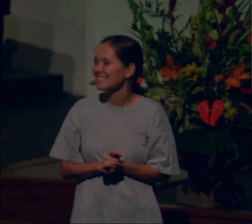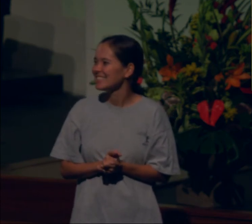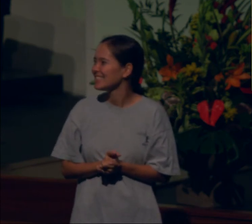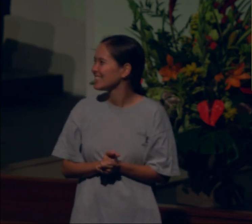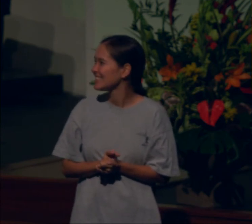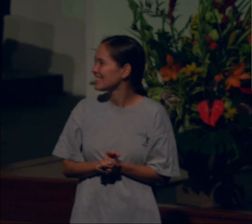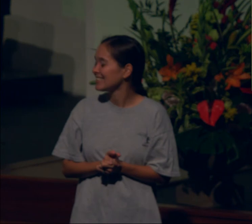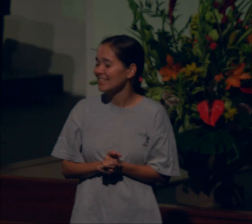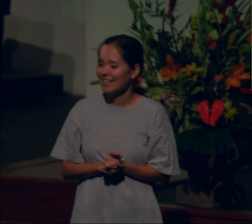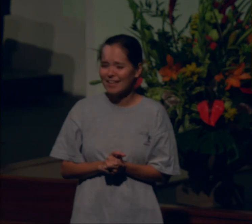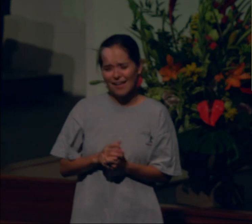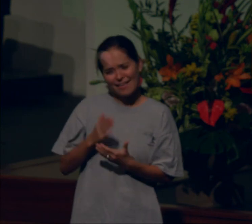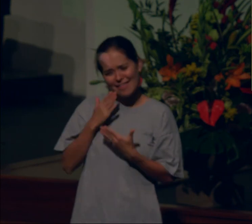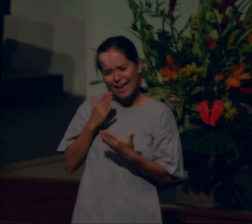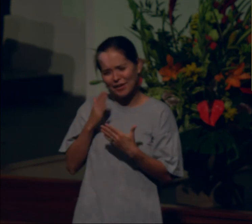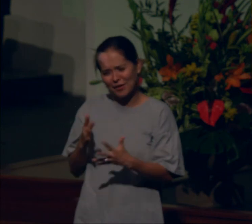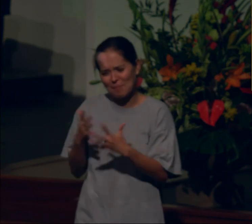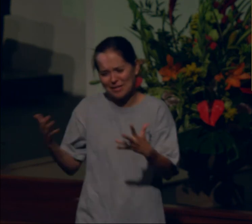Yeah, thank you very much.